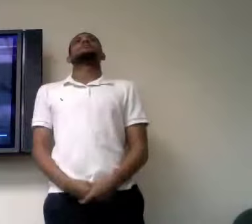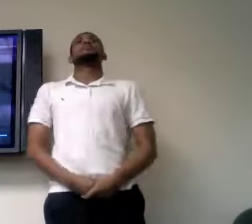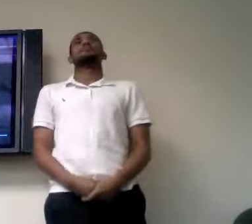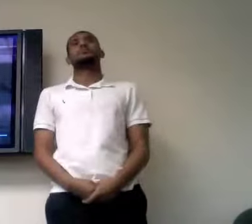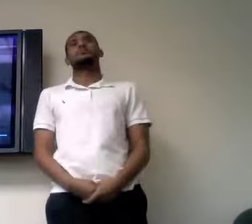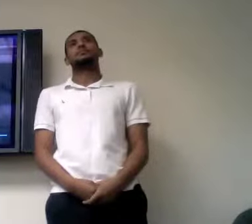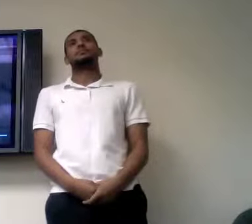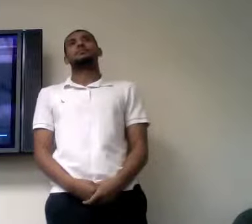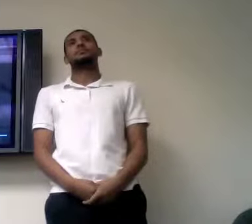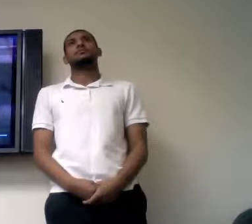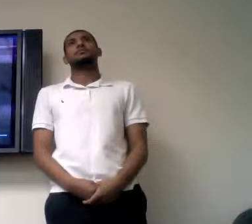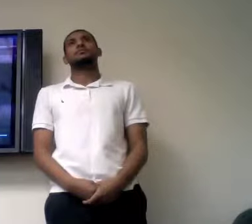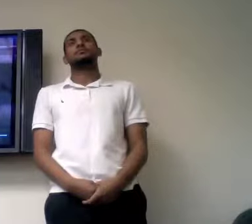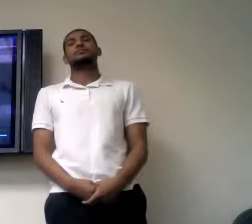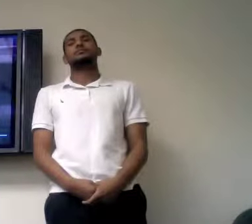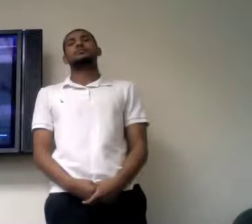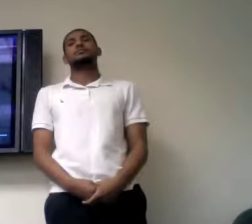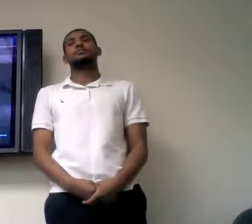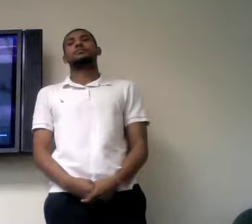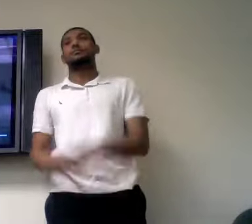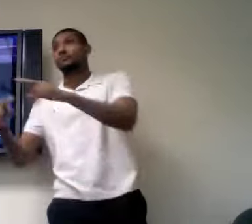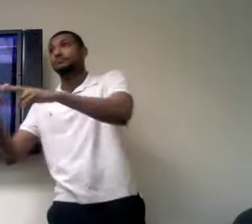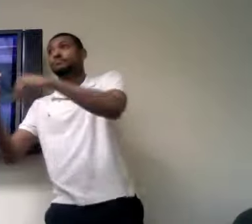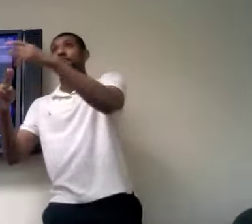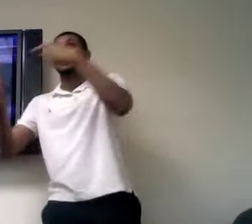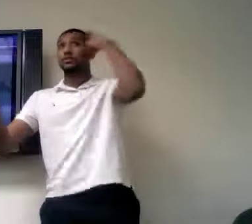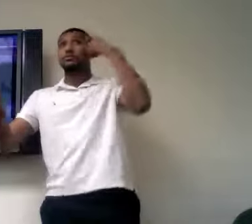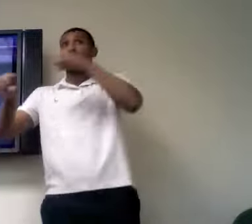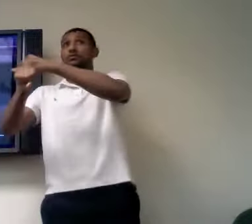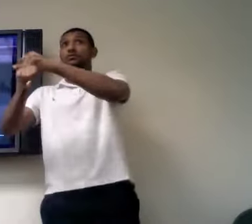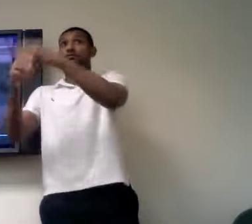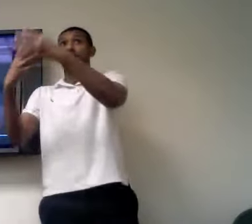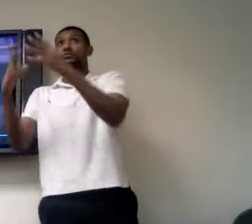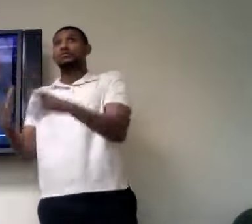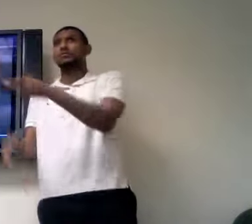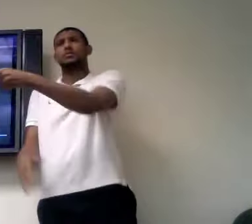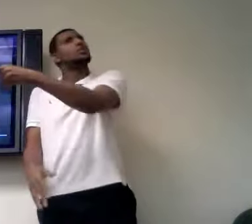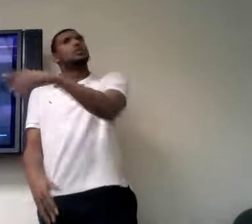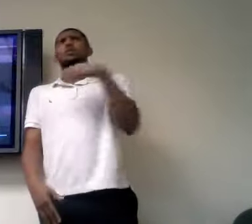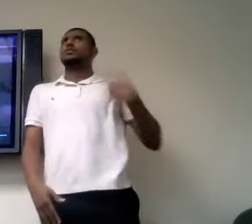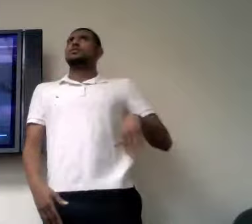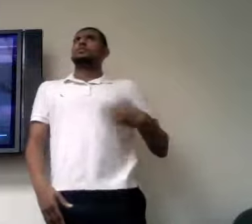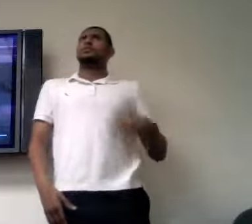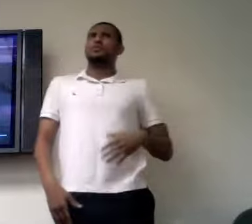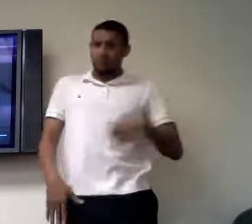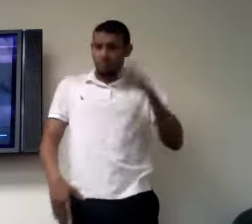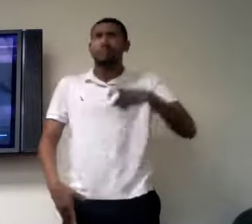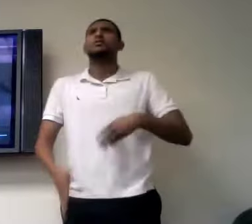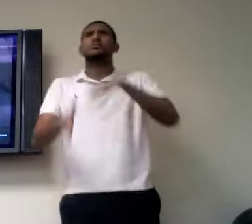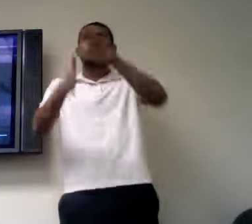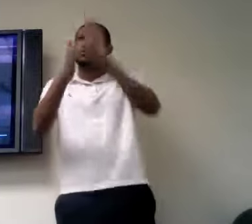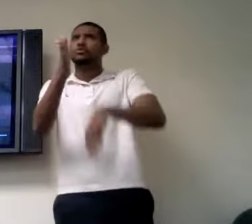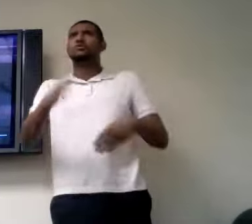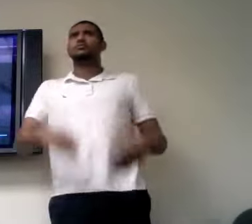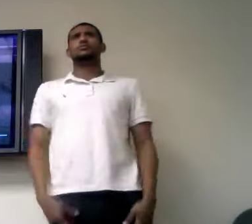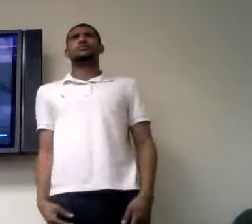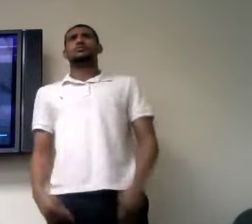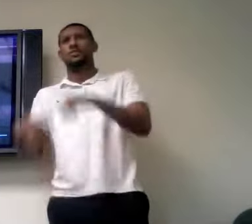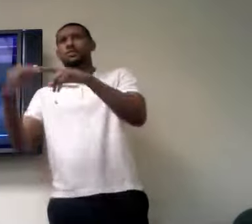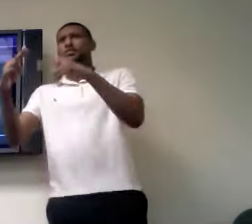Rock Island. The barracks for prisoners at Rock Island should be put up in the roughest and cheapest manner, mere shanties with no fine work about